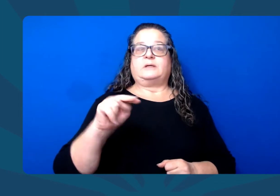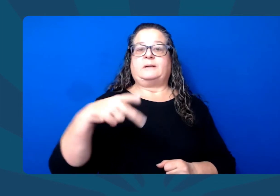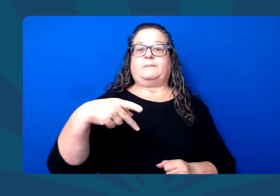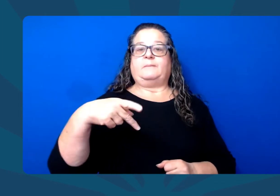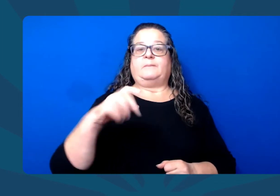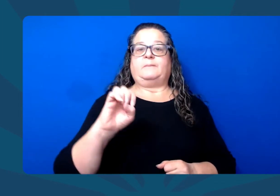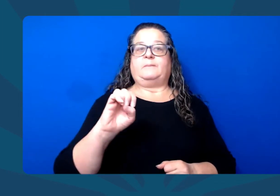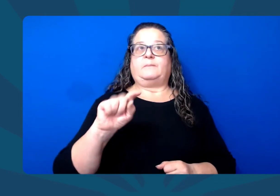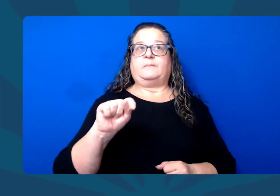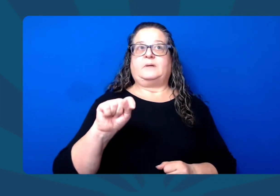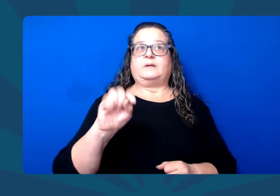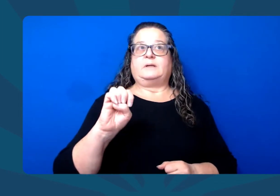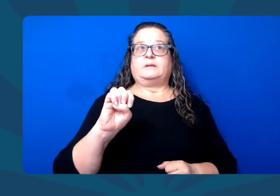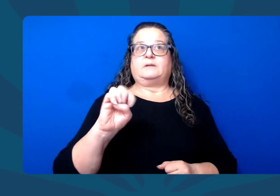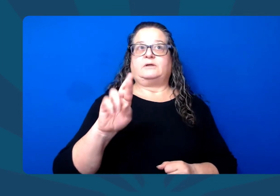votewarrenpeterson.com.